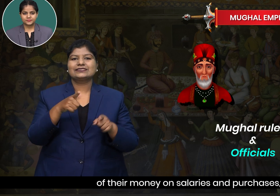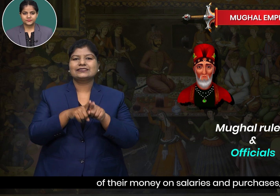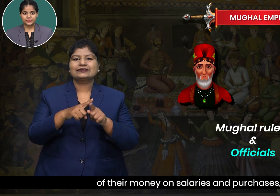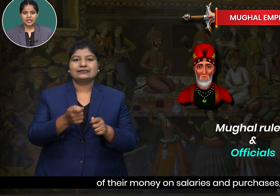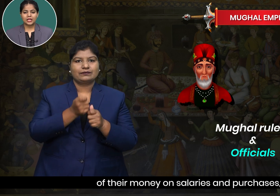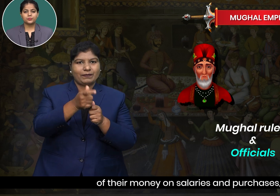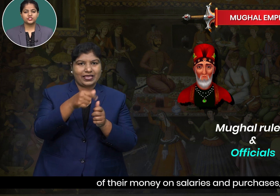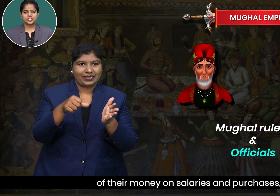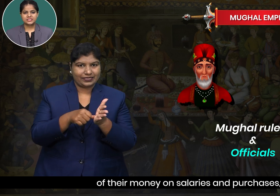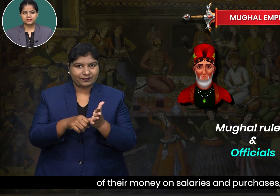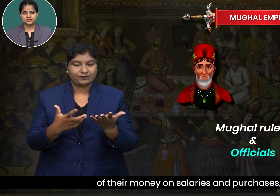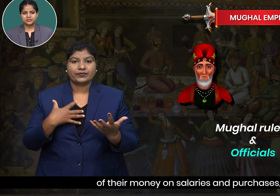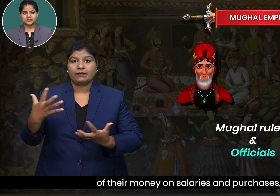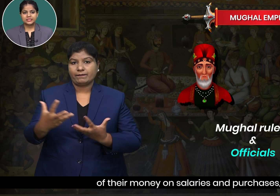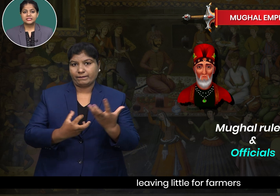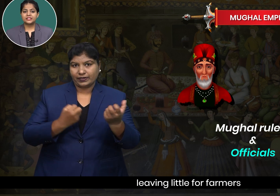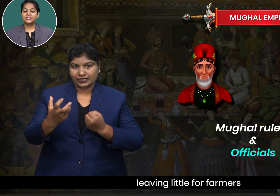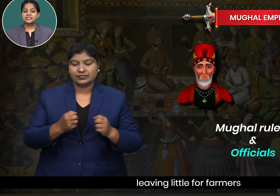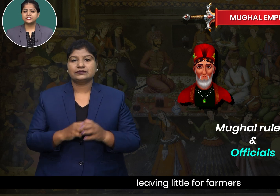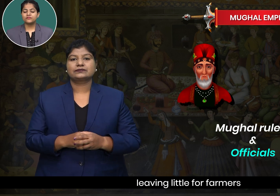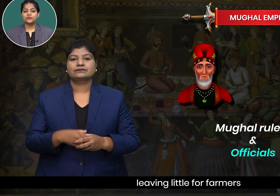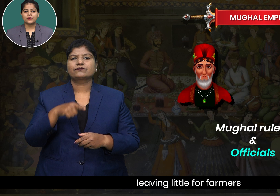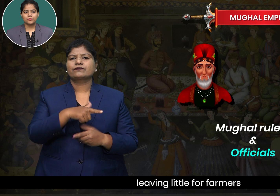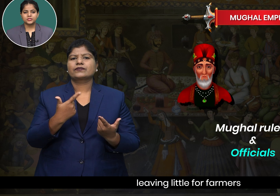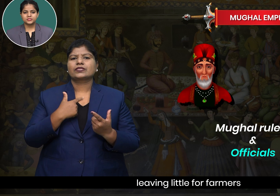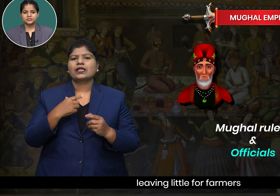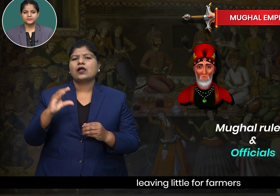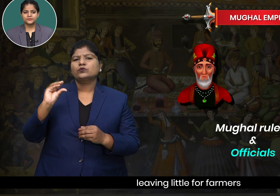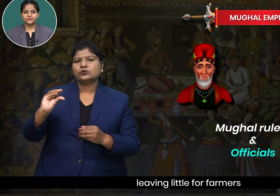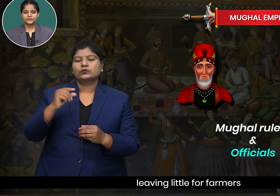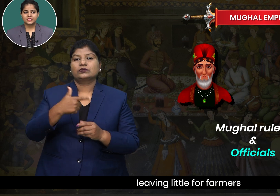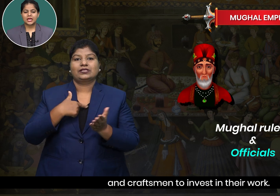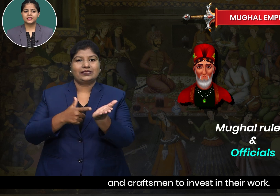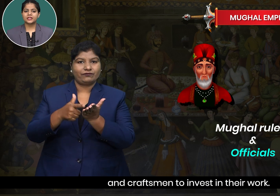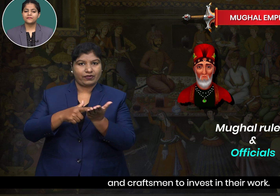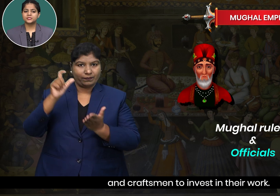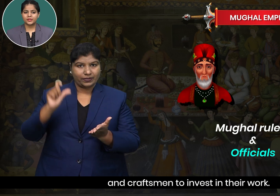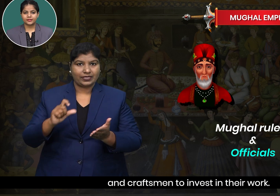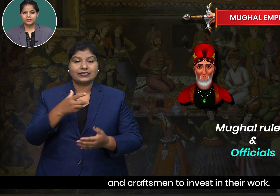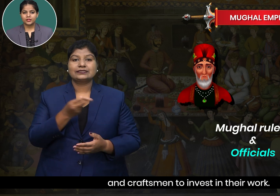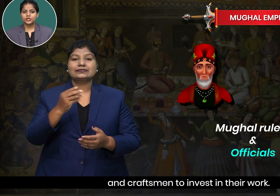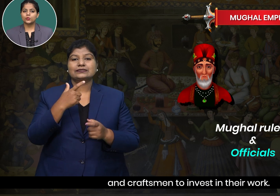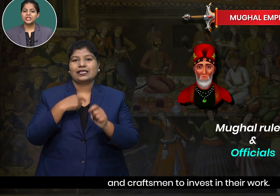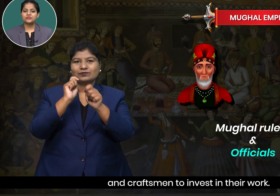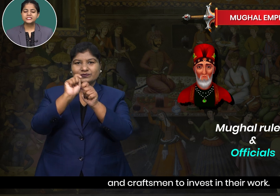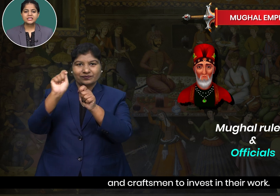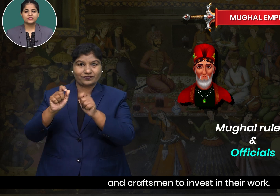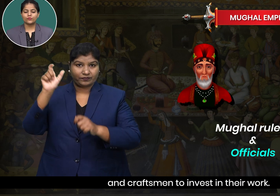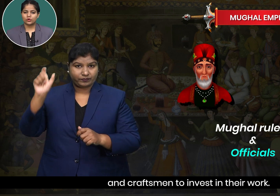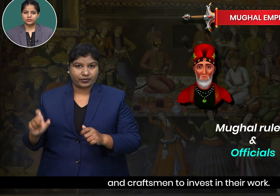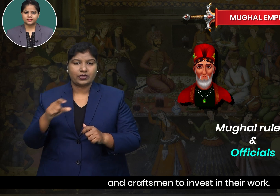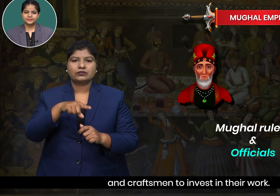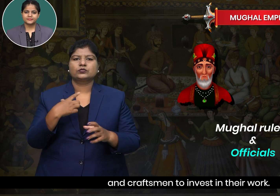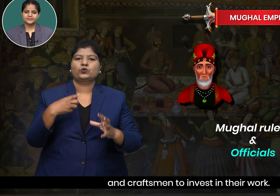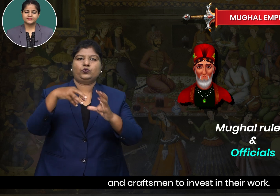salaries and purchases, leaving little for farmers and craftsmen to invest in